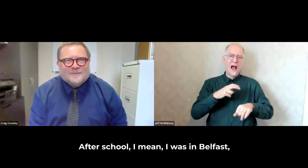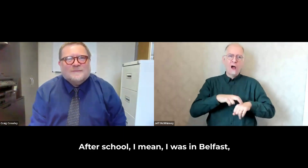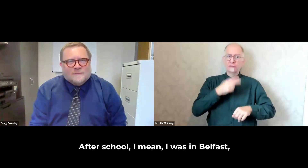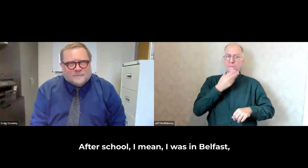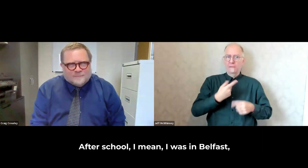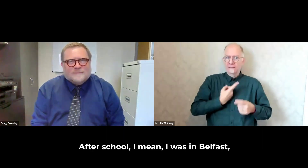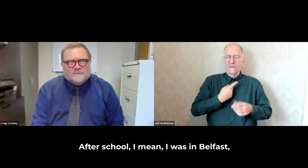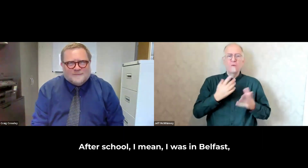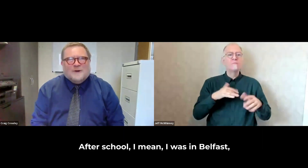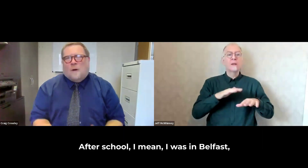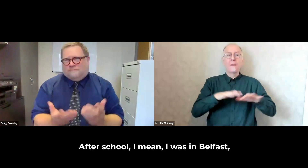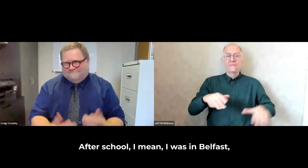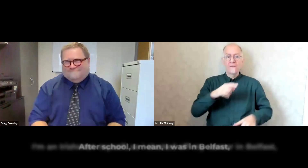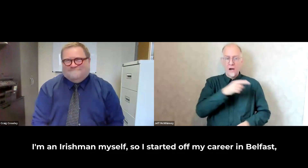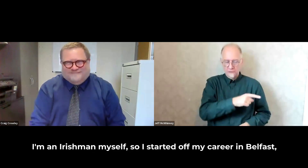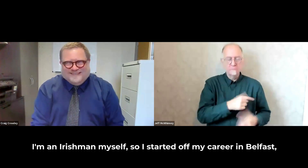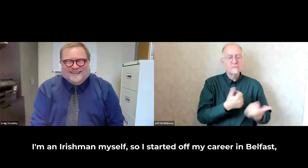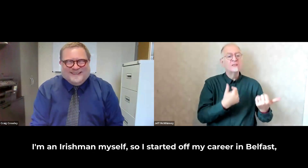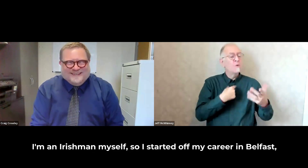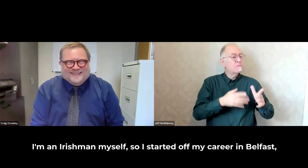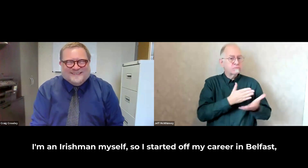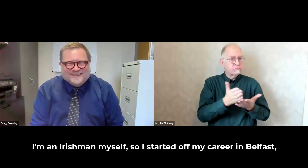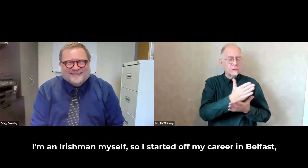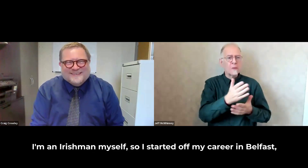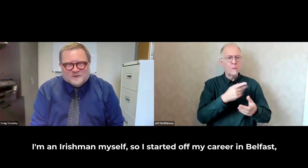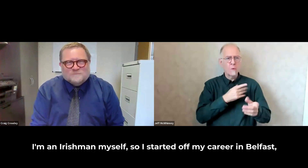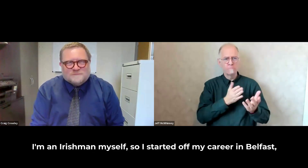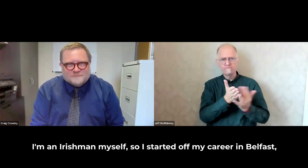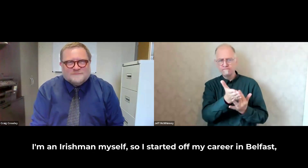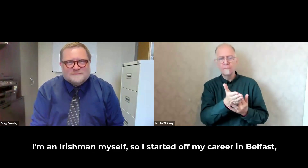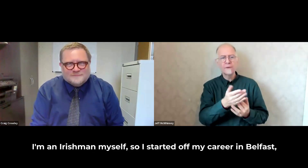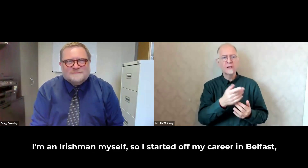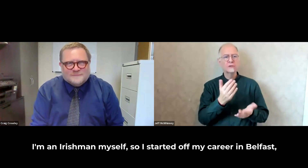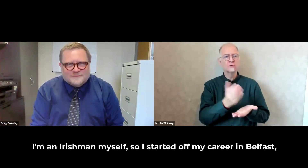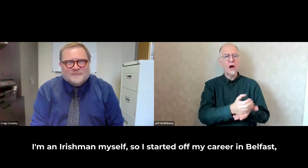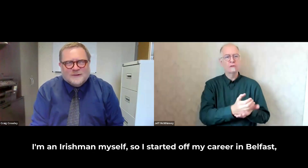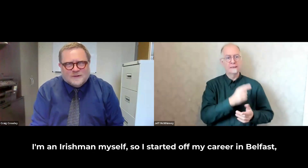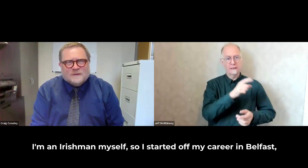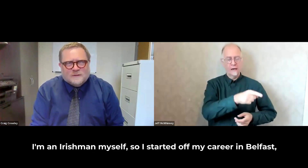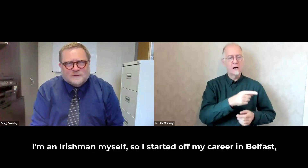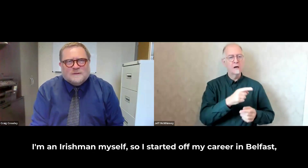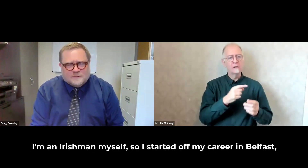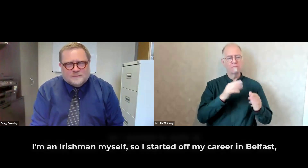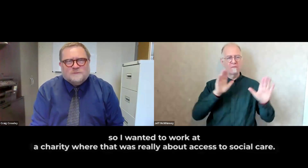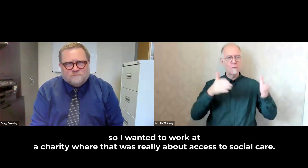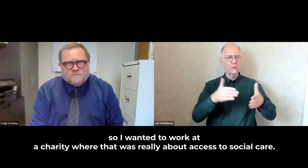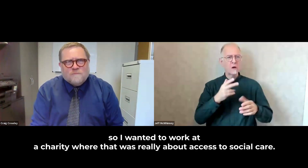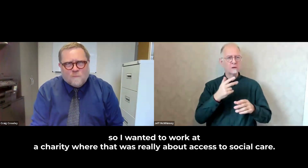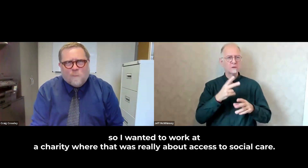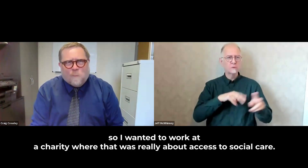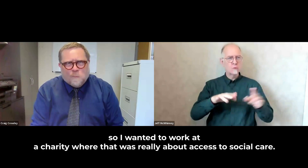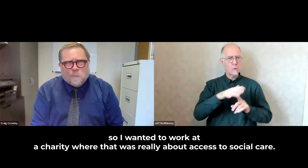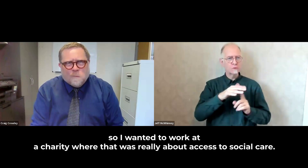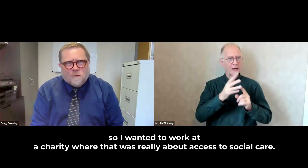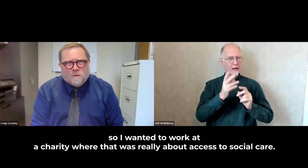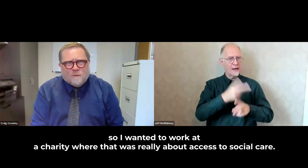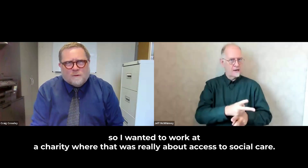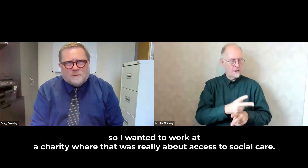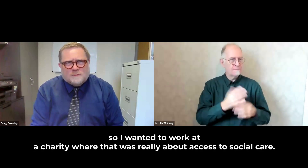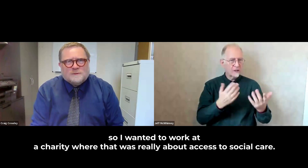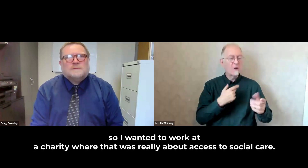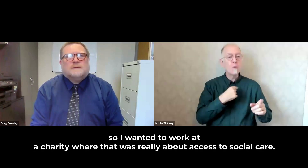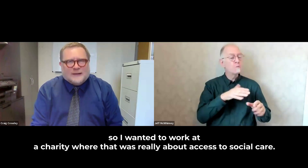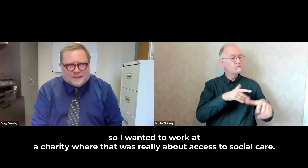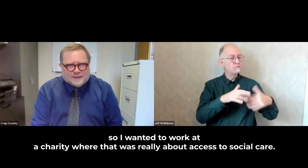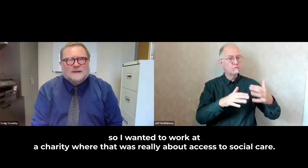After school, I mean, I was in Belfast. I'm an Irishman myself, so I started off my school career in Belfast. So I wanted to work at a